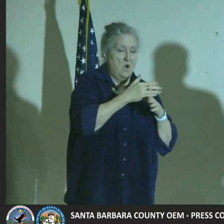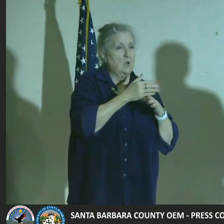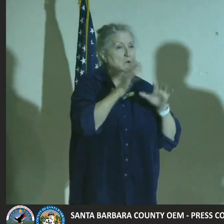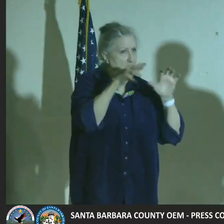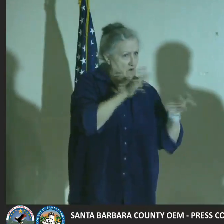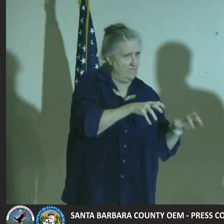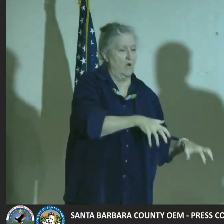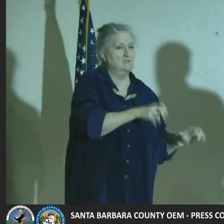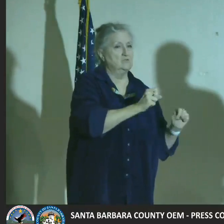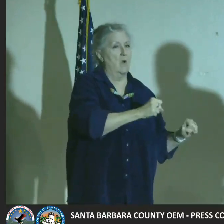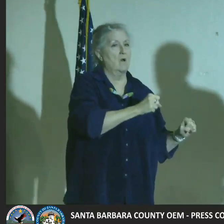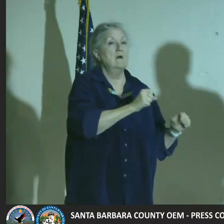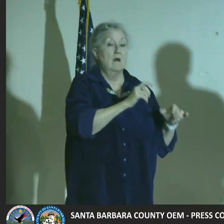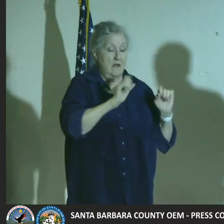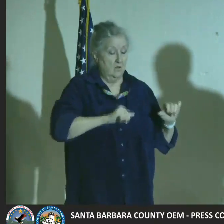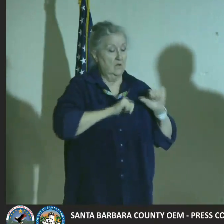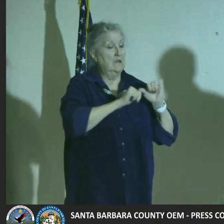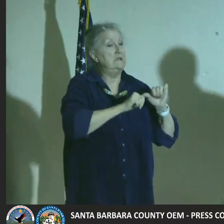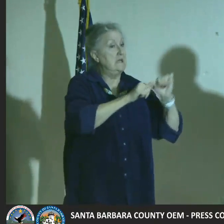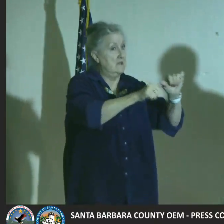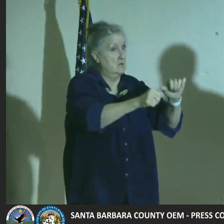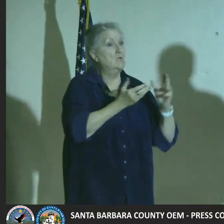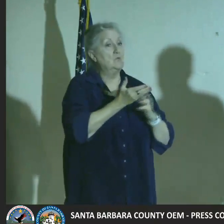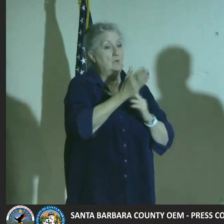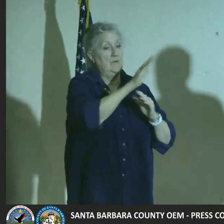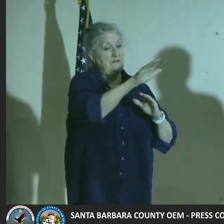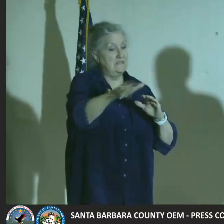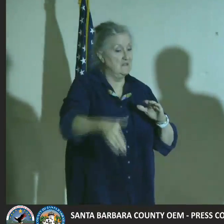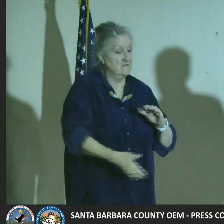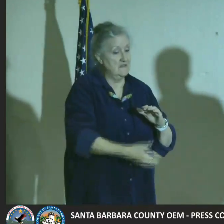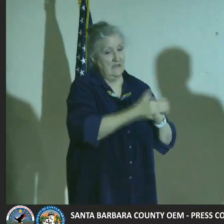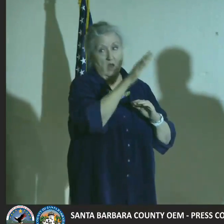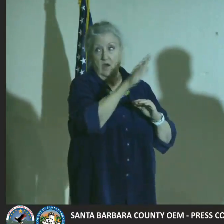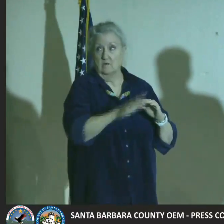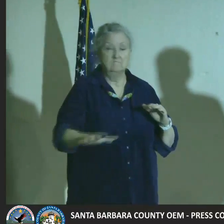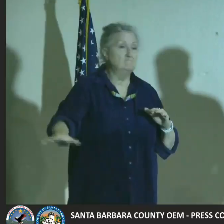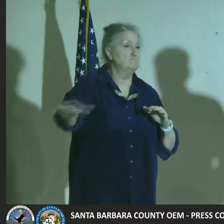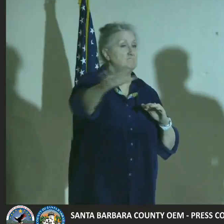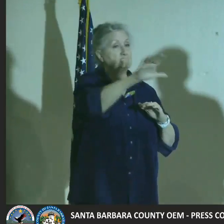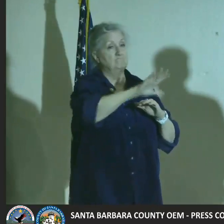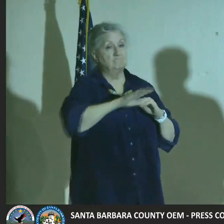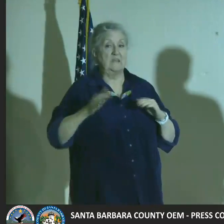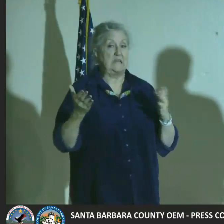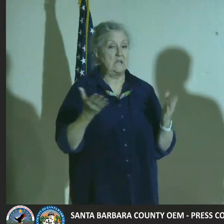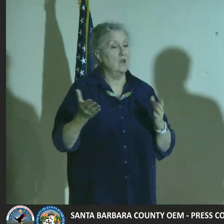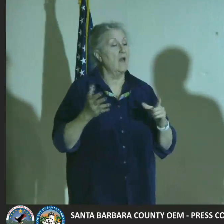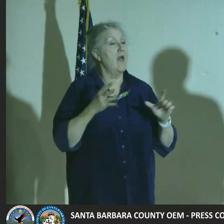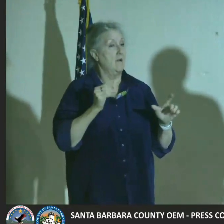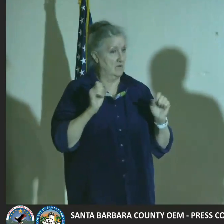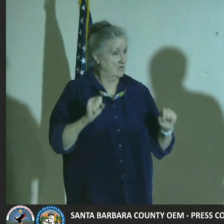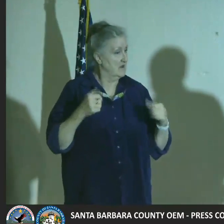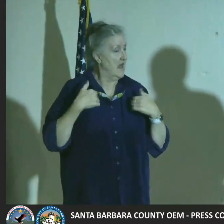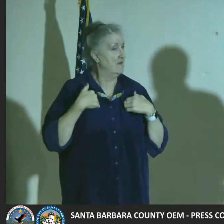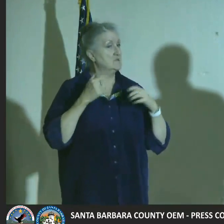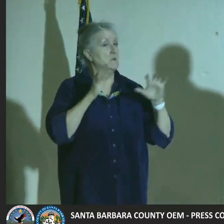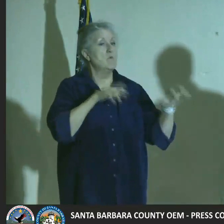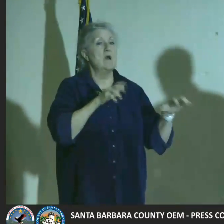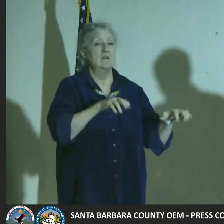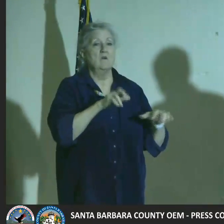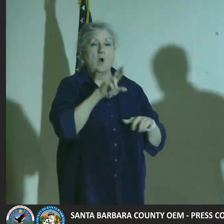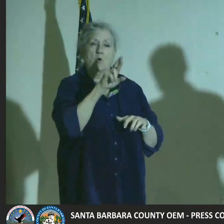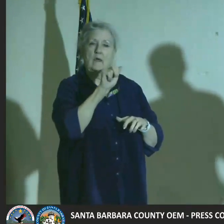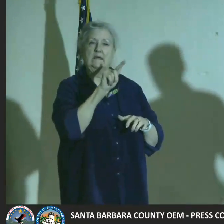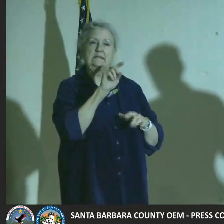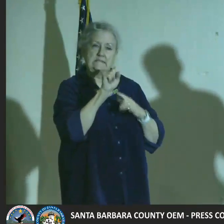rainfall. That could continue through this evening across this area. And we could have some rainfall rates that